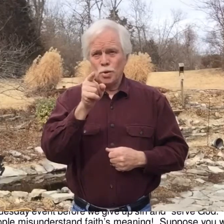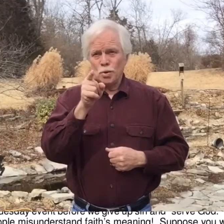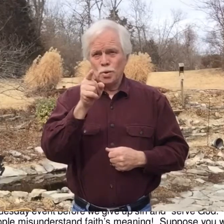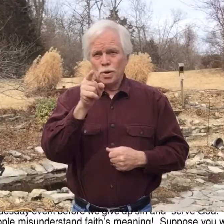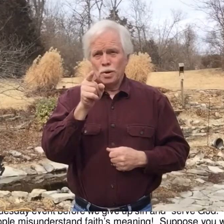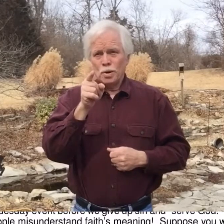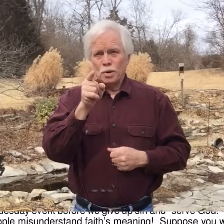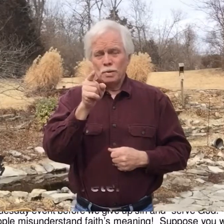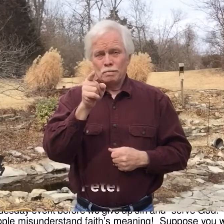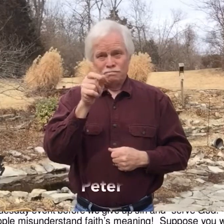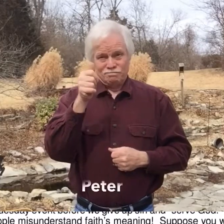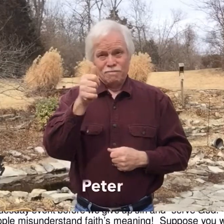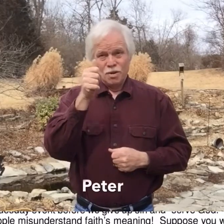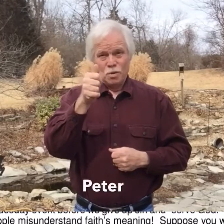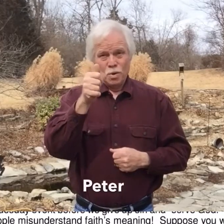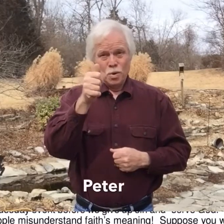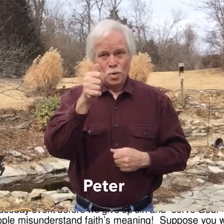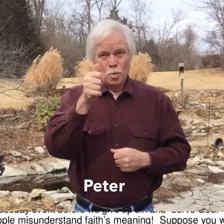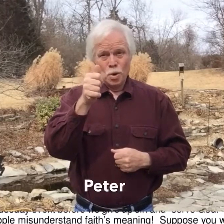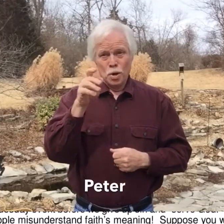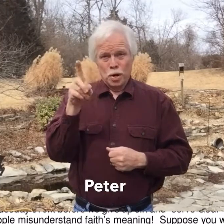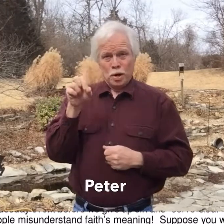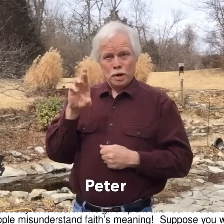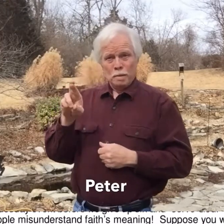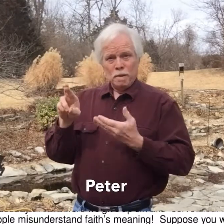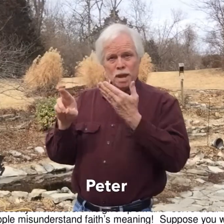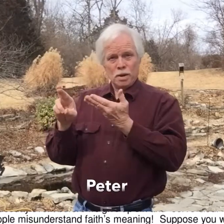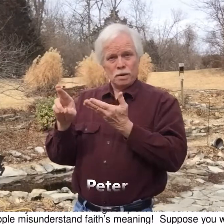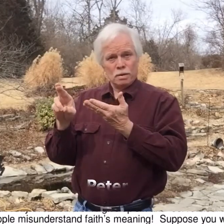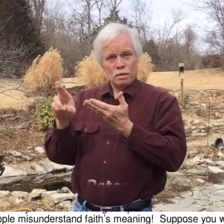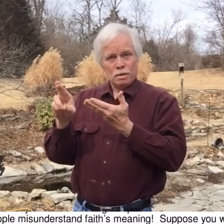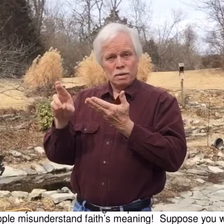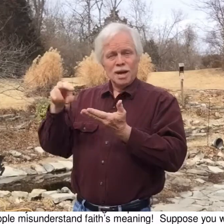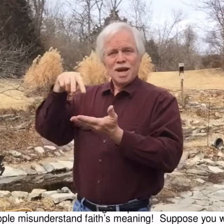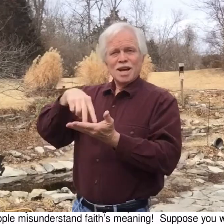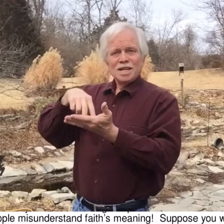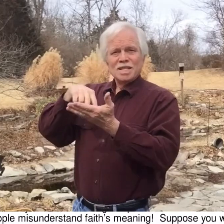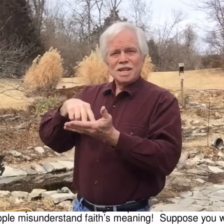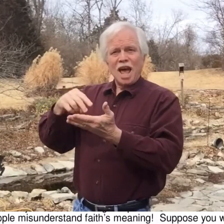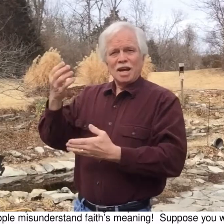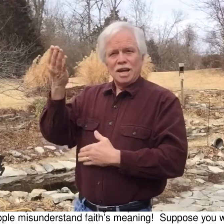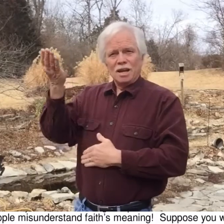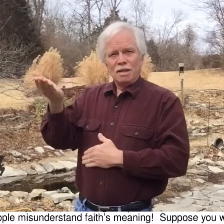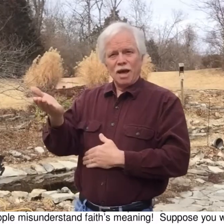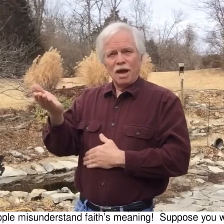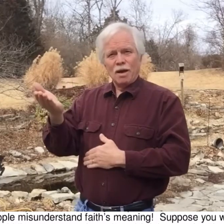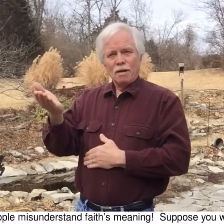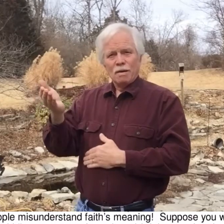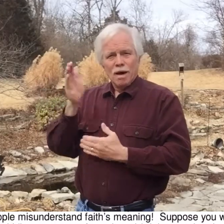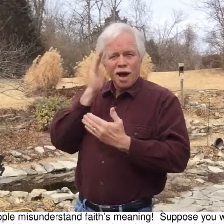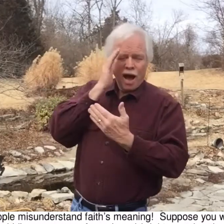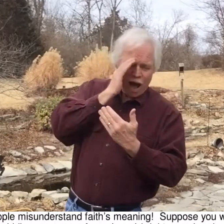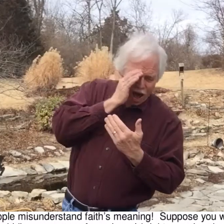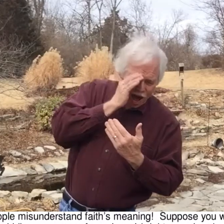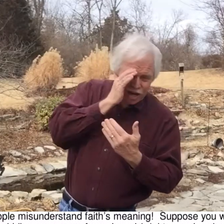were Peter, standing there, hiding